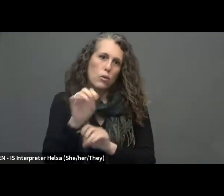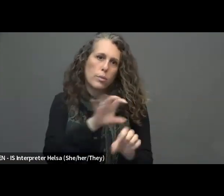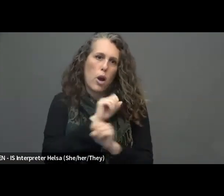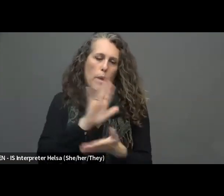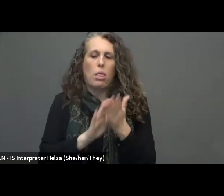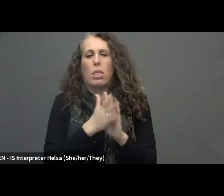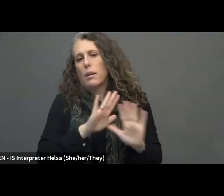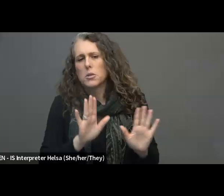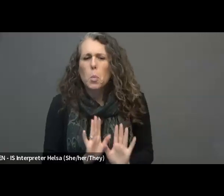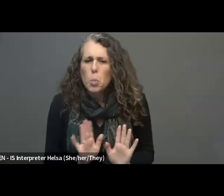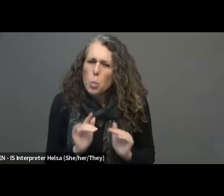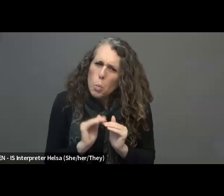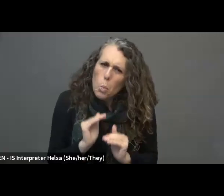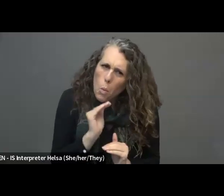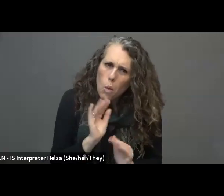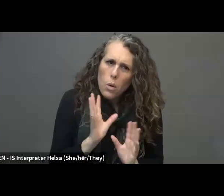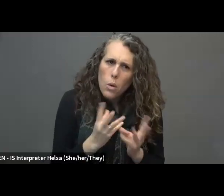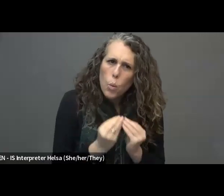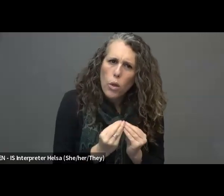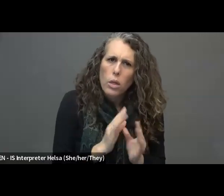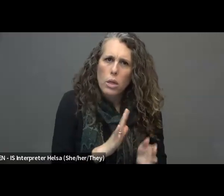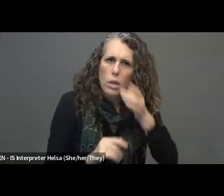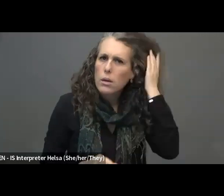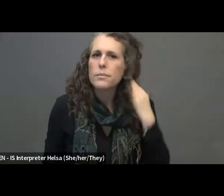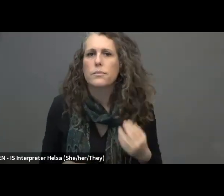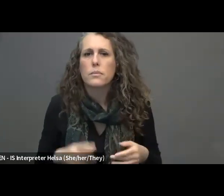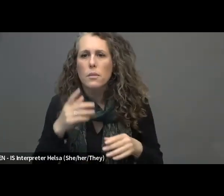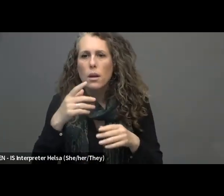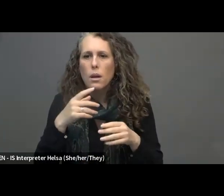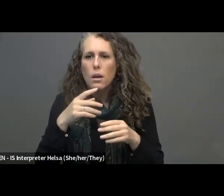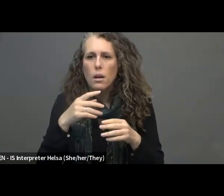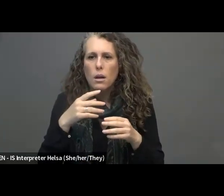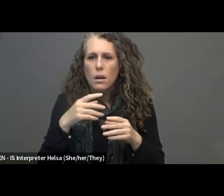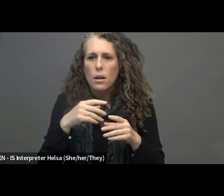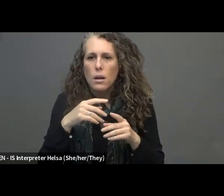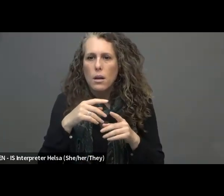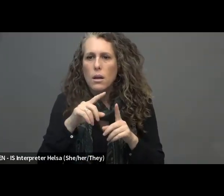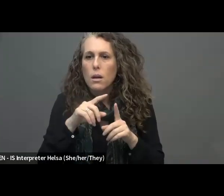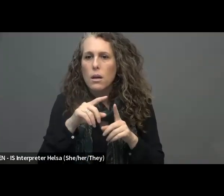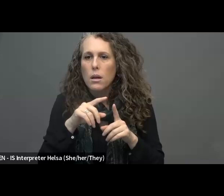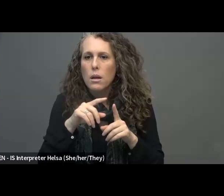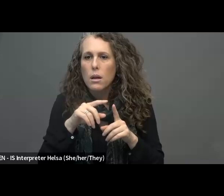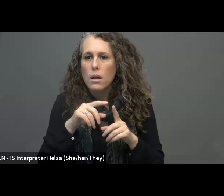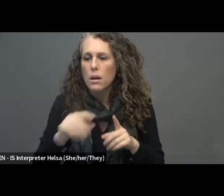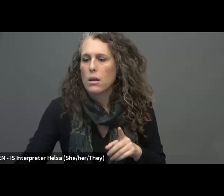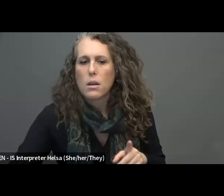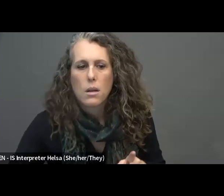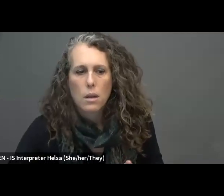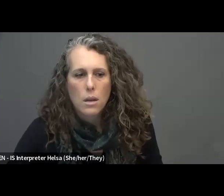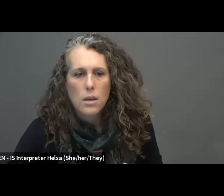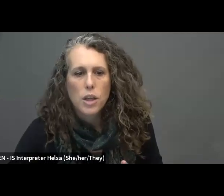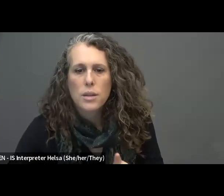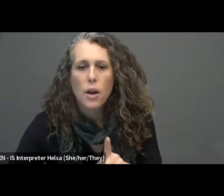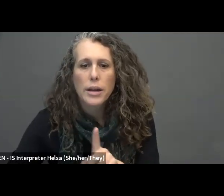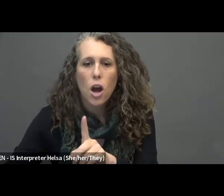levels. It's impossible because you find any scale. There are no scales in the CFRs that actually focus at repetition for obvious purposes. The other